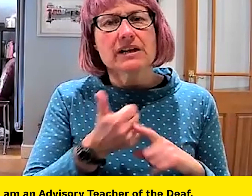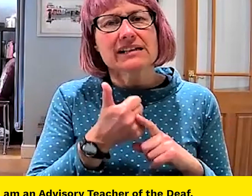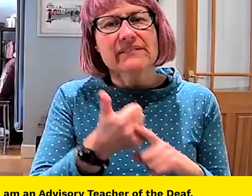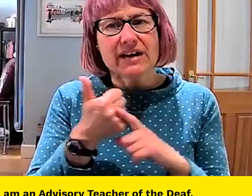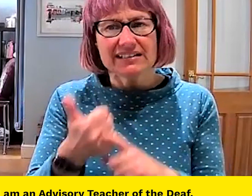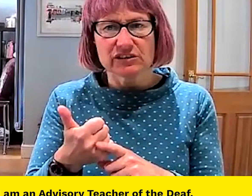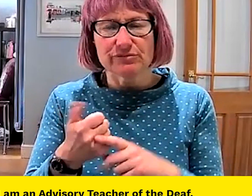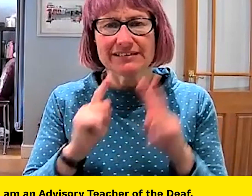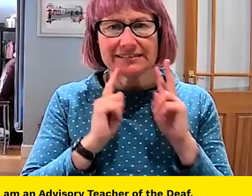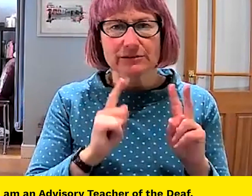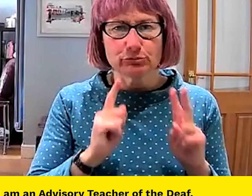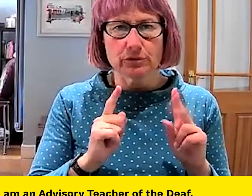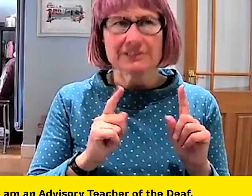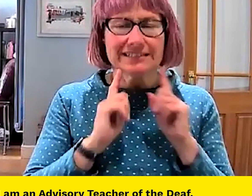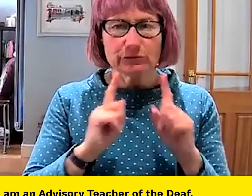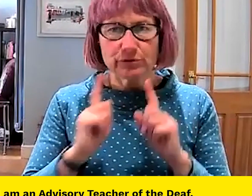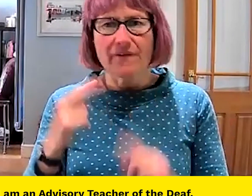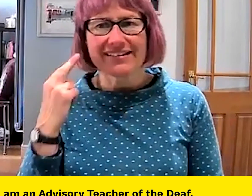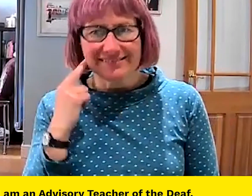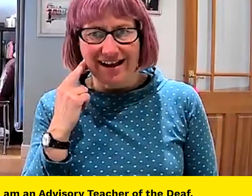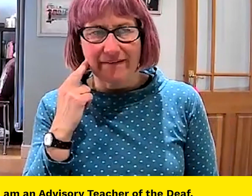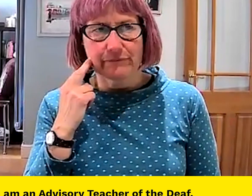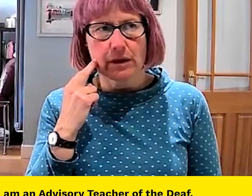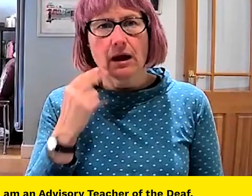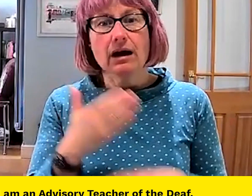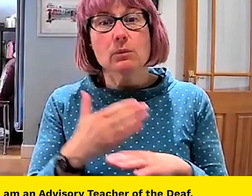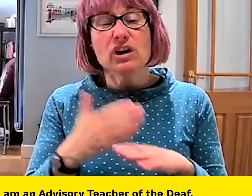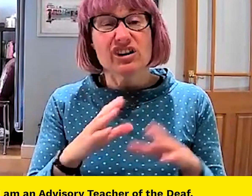I'm an advisory teacher of the deaf, and I work for Surrey Council.